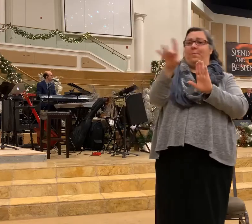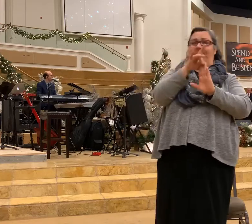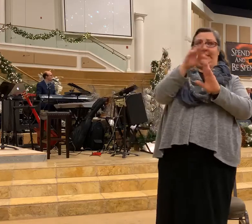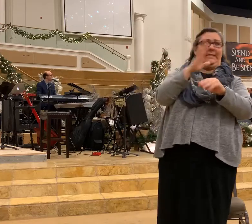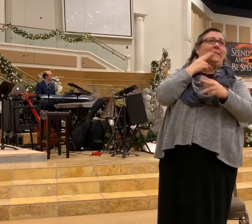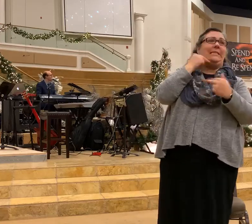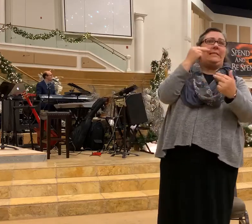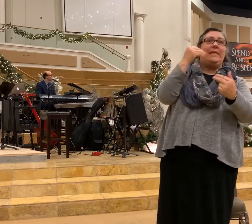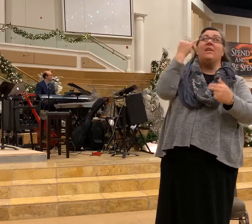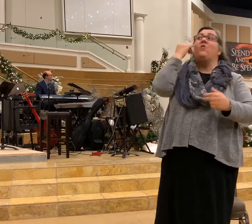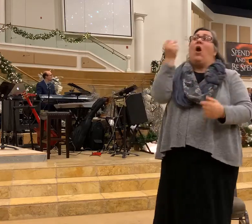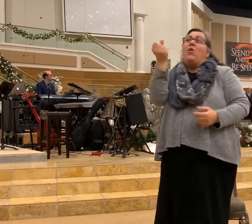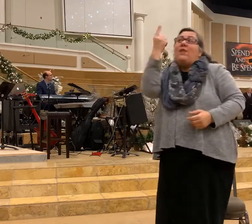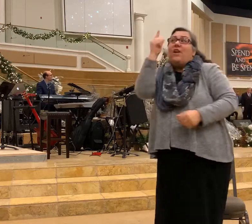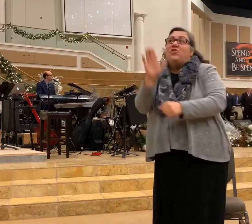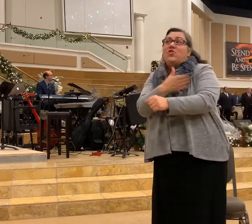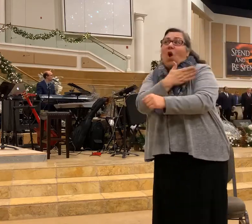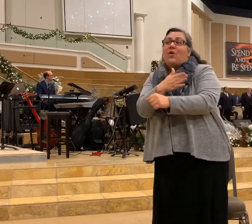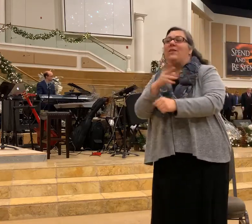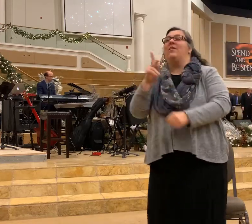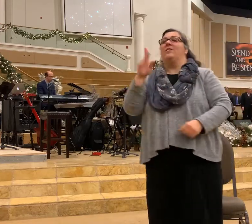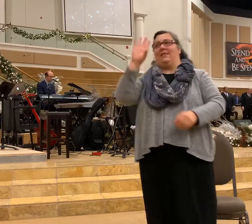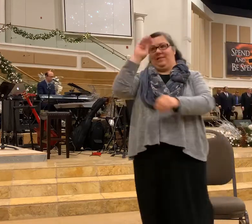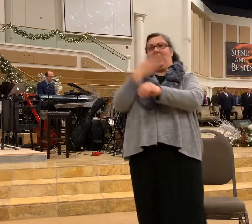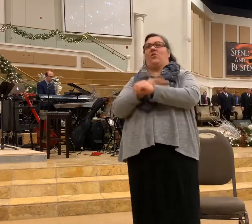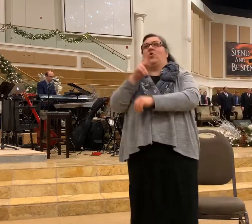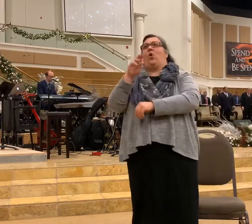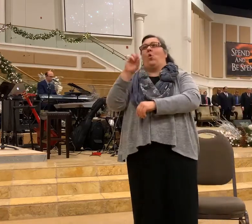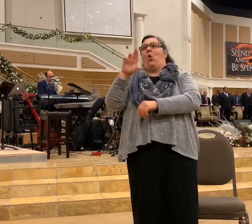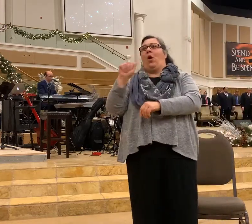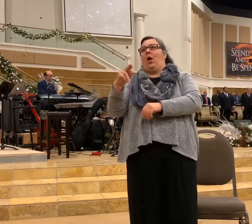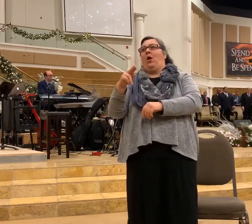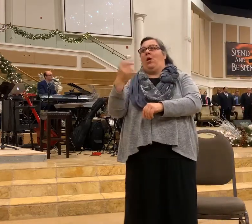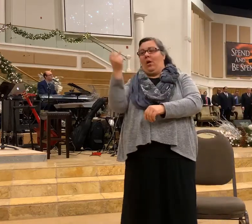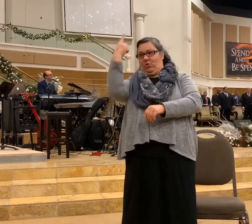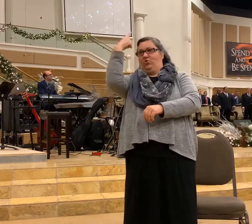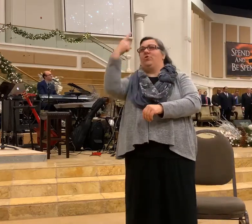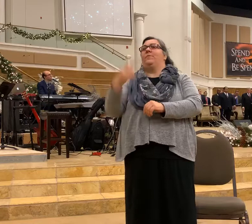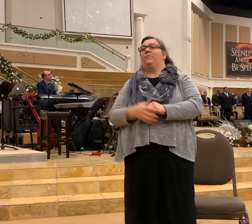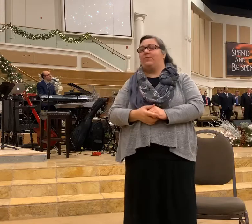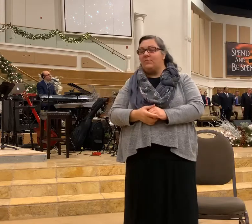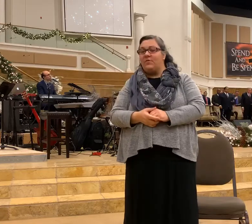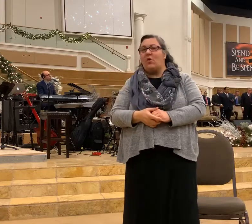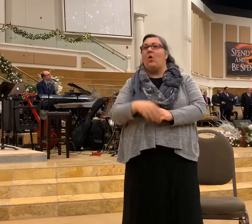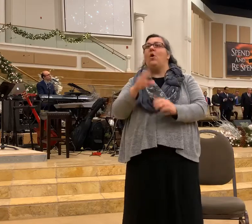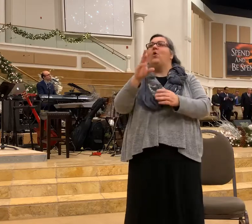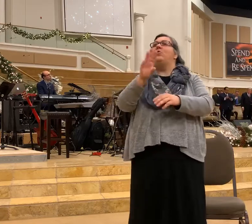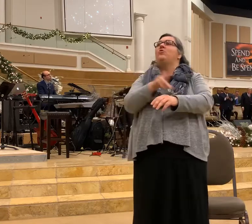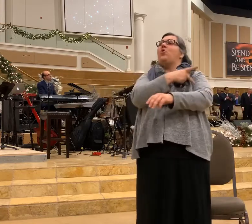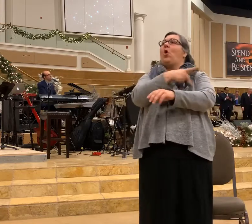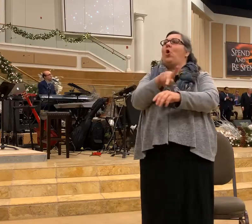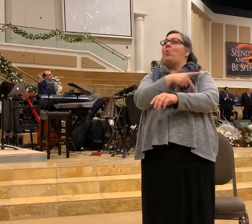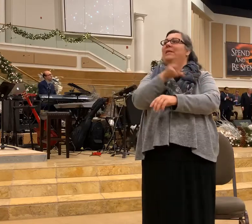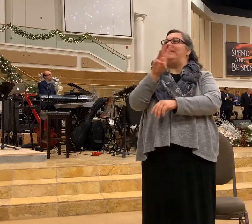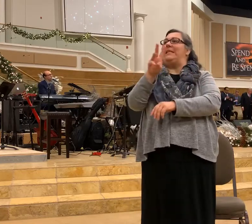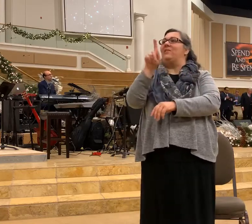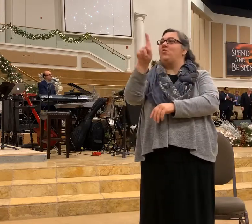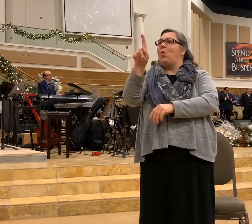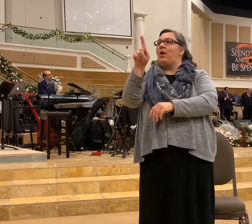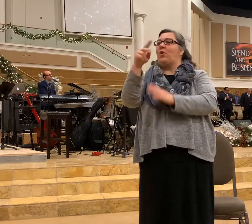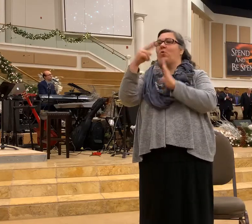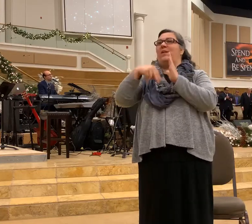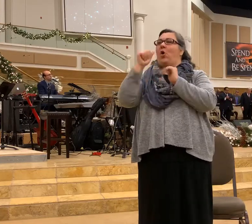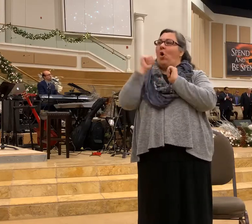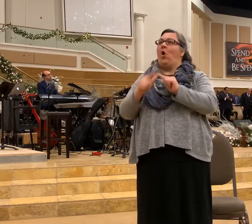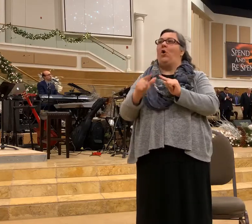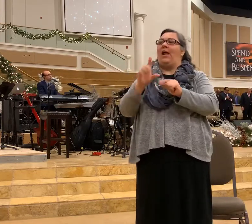knew what that song was about, it was them. And so that's a good prelude to Psalm 61. I'm going to read all 8 verses in your